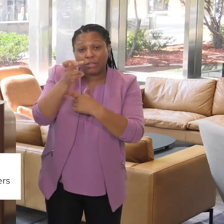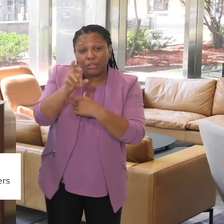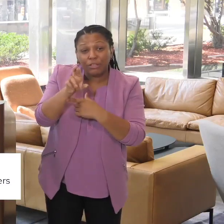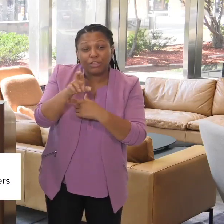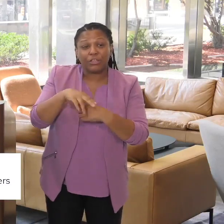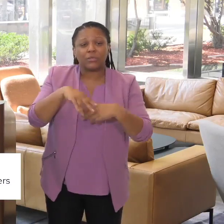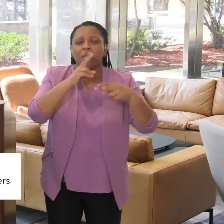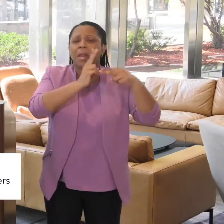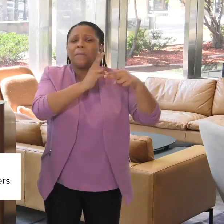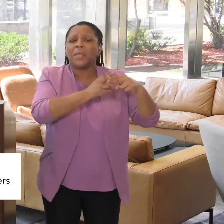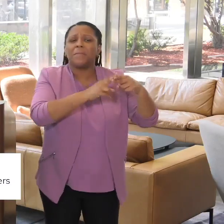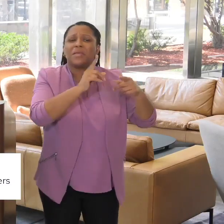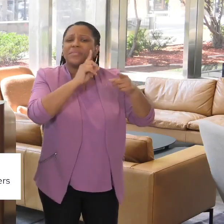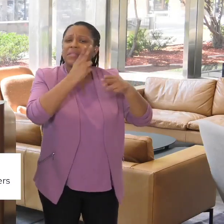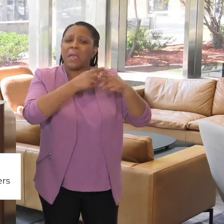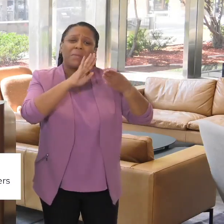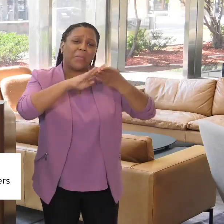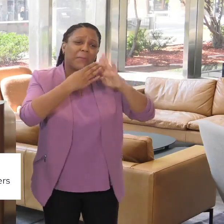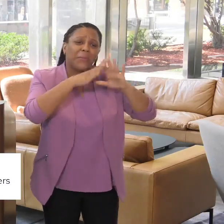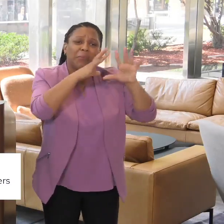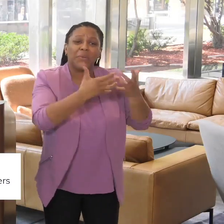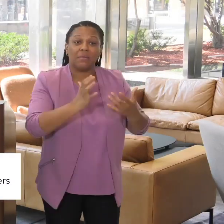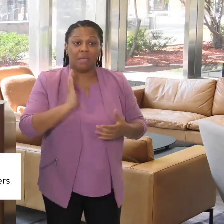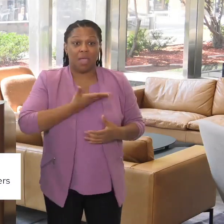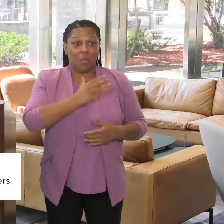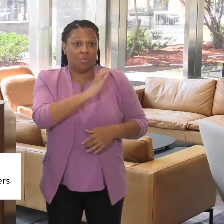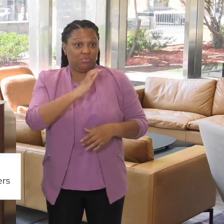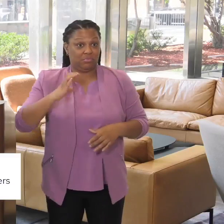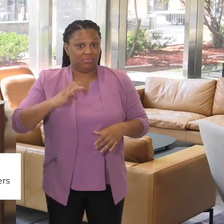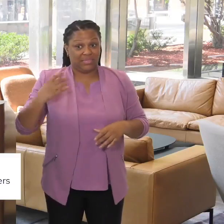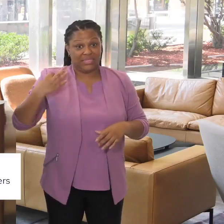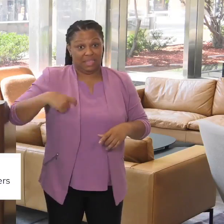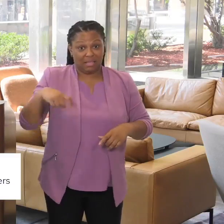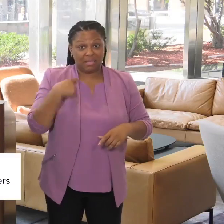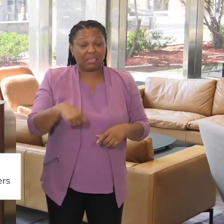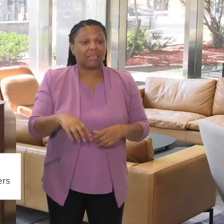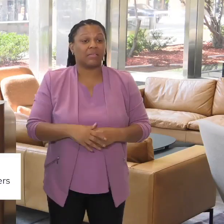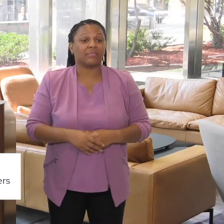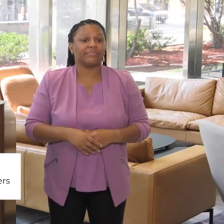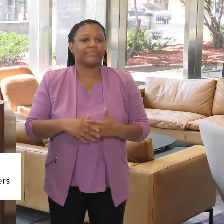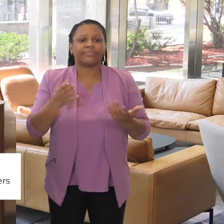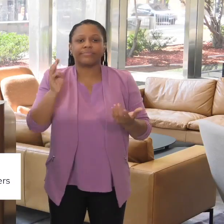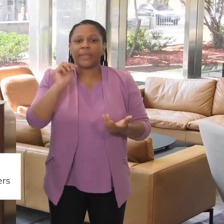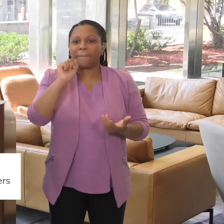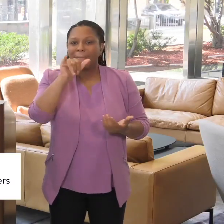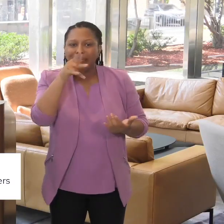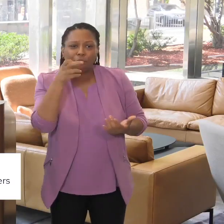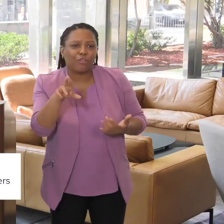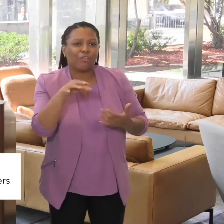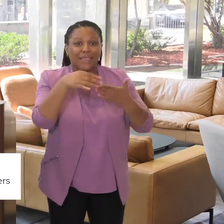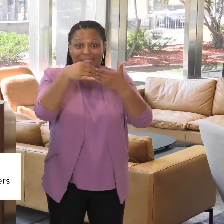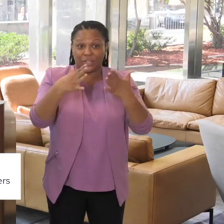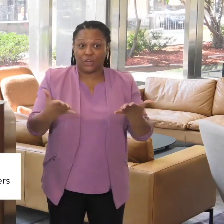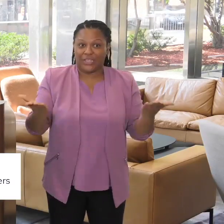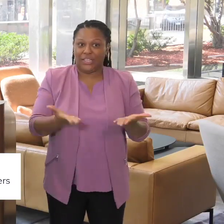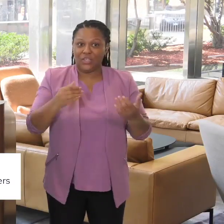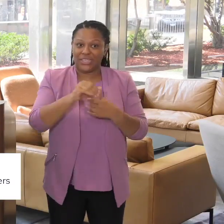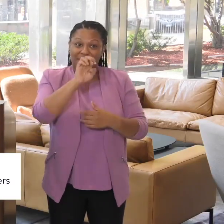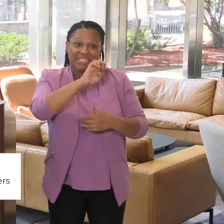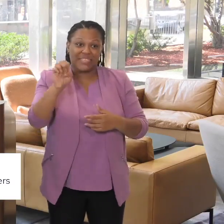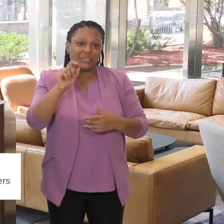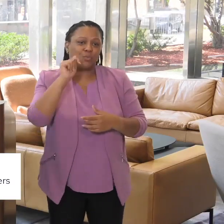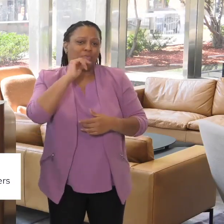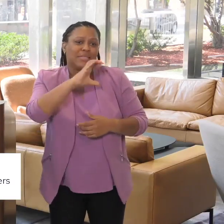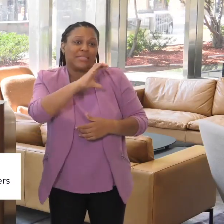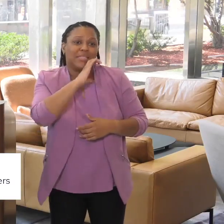ground in the community, our congressional delegation, the mayor from the city of St. Paul. The leaders here in the East Metro are incredible, and they're